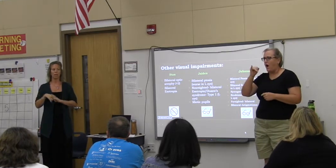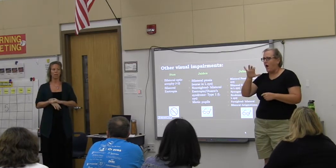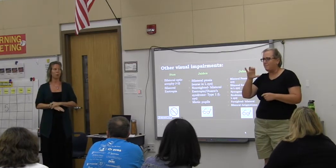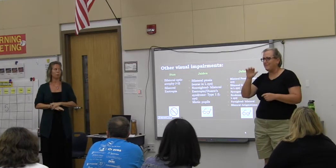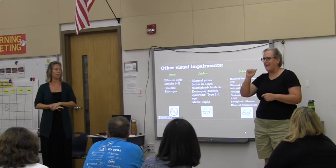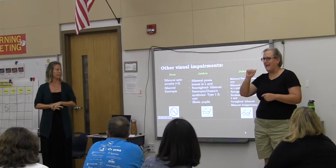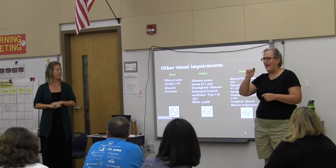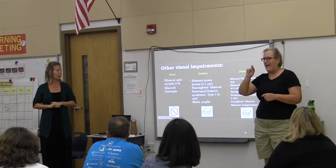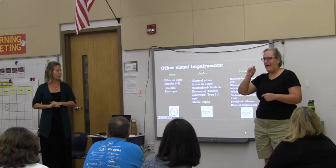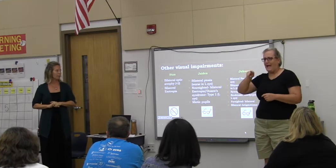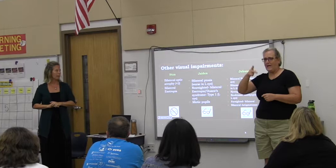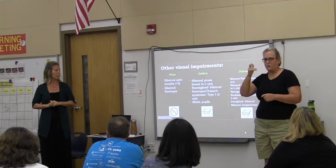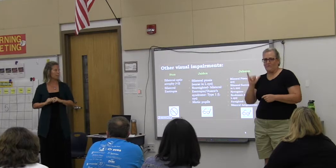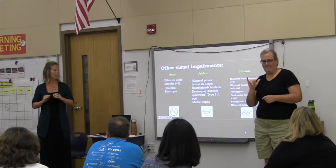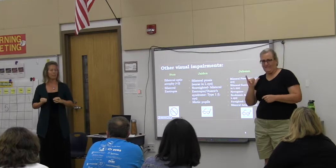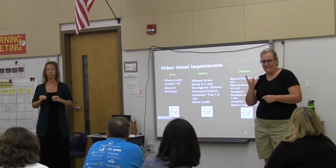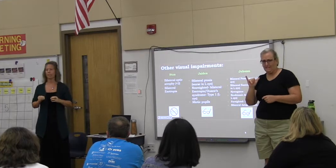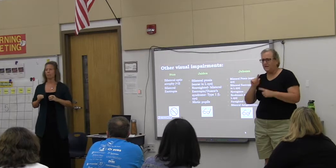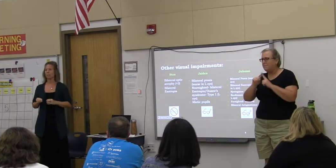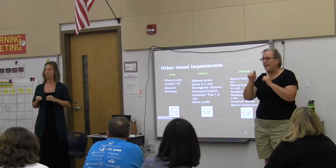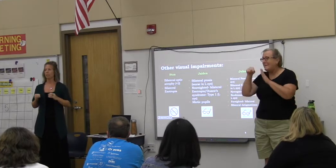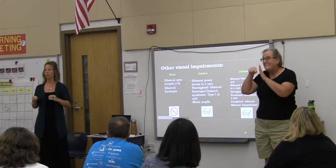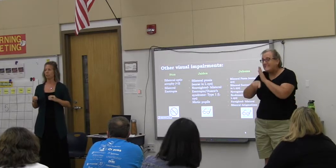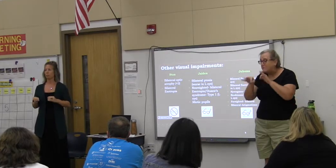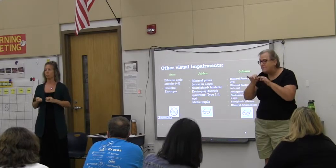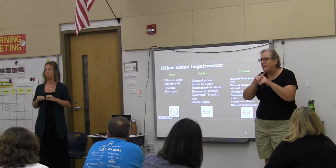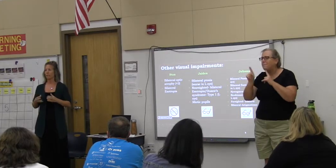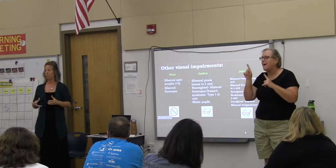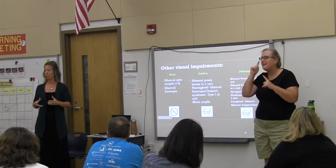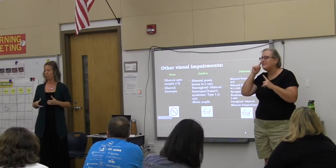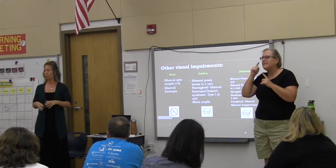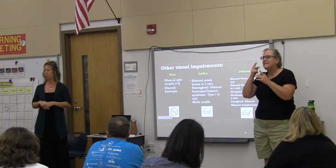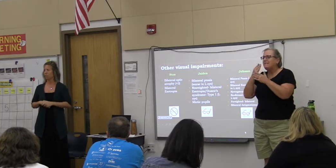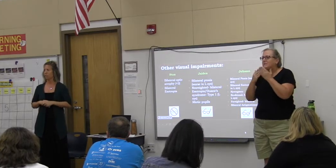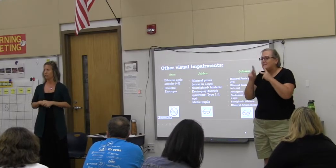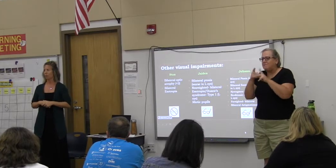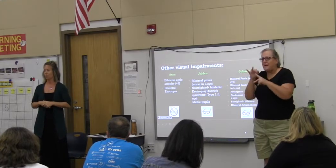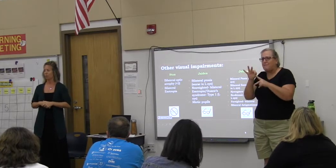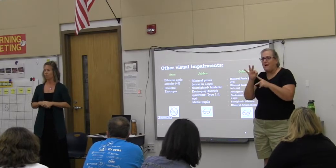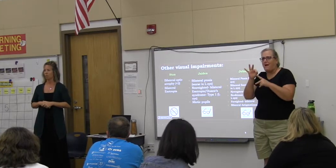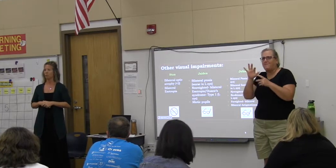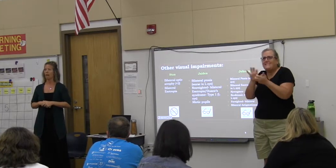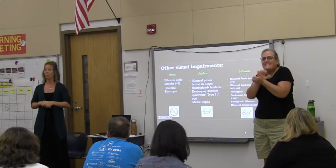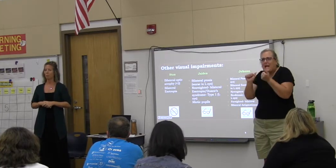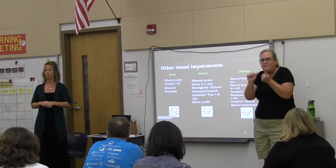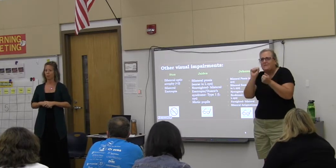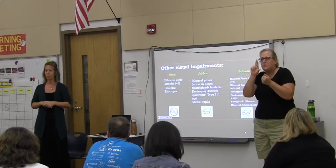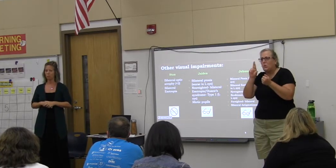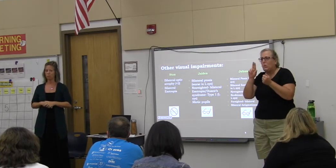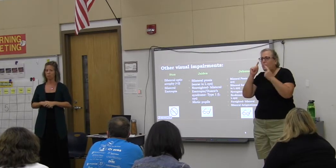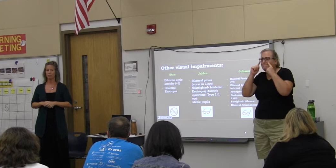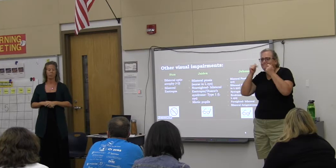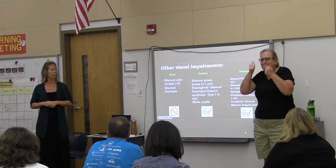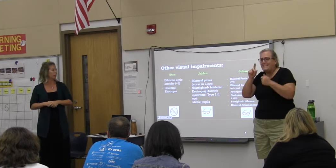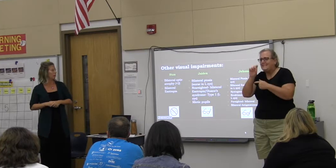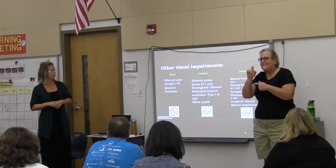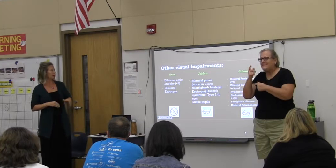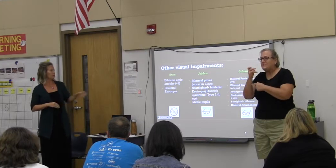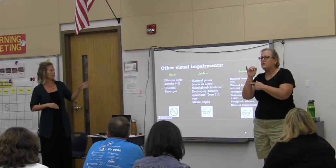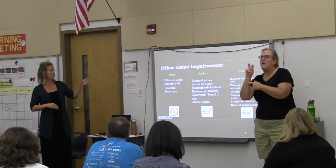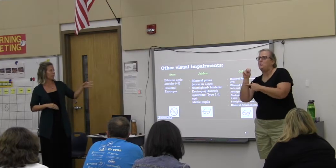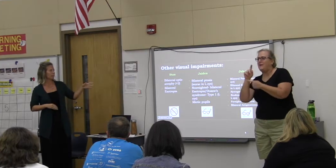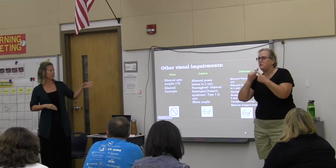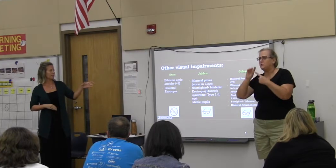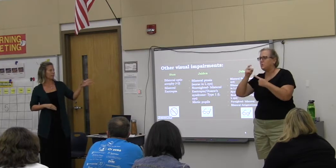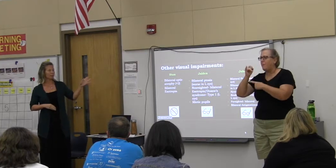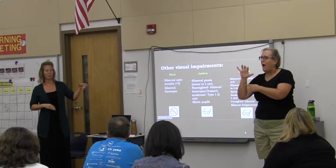we're not going to go really in depth to that, but that basically means that there's some type of damage or degeneration to his optic nerve. And